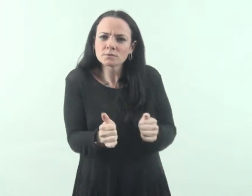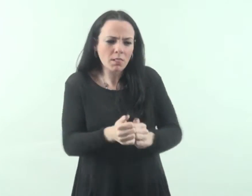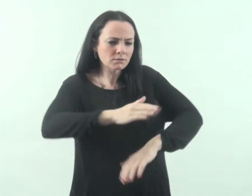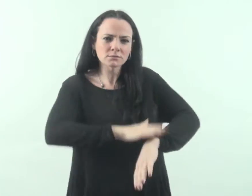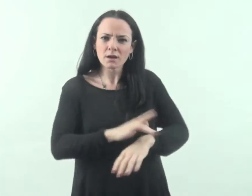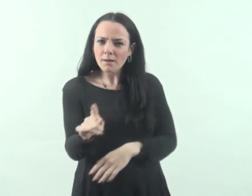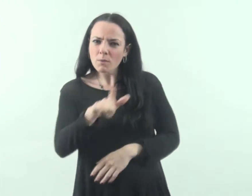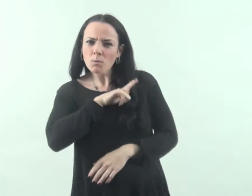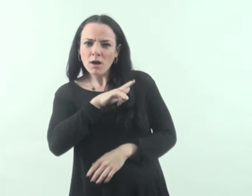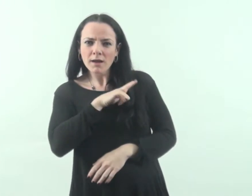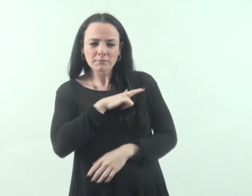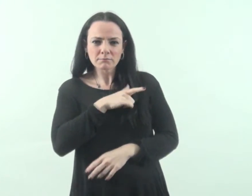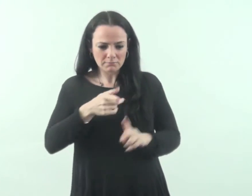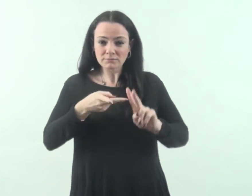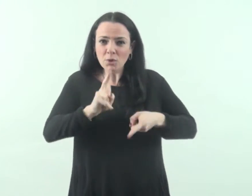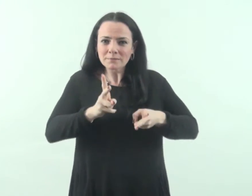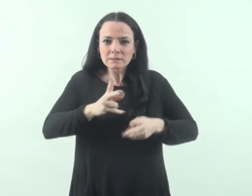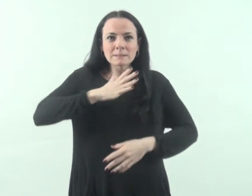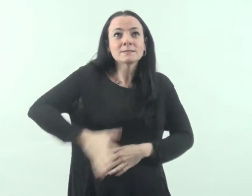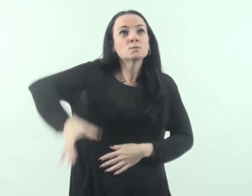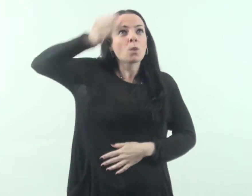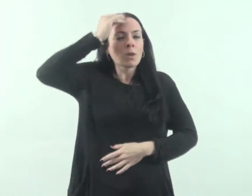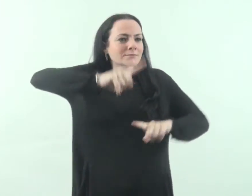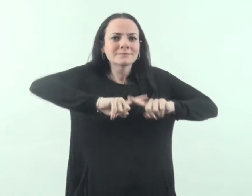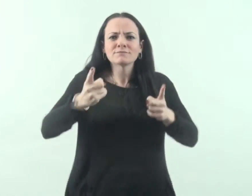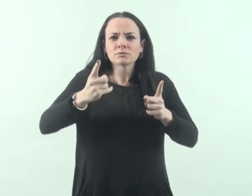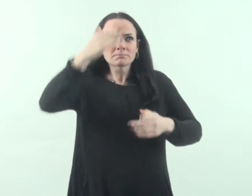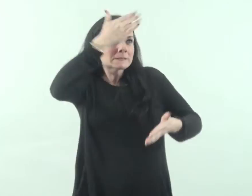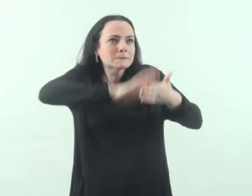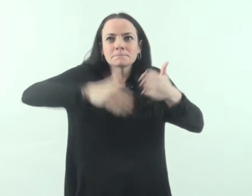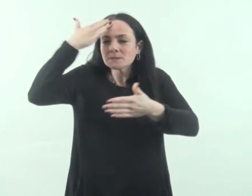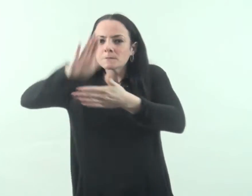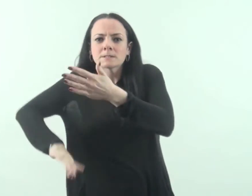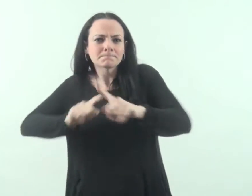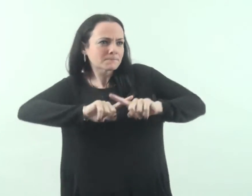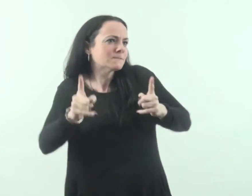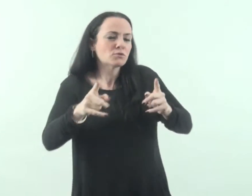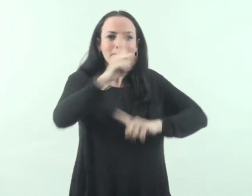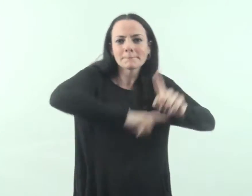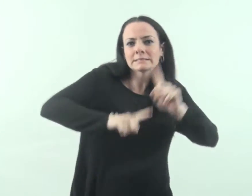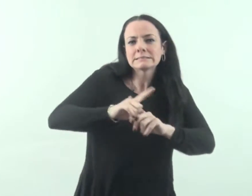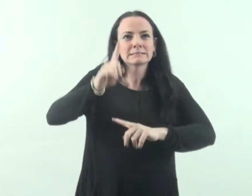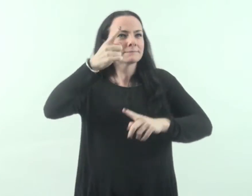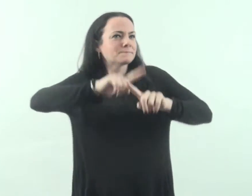it's an appropriate time to become qualified. You need to gain a lot of different experiences within